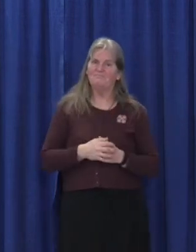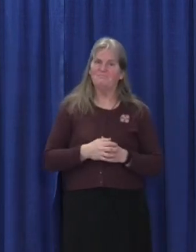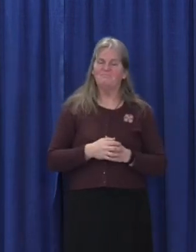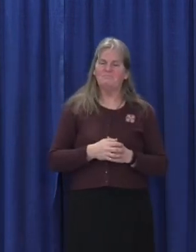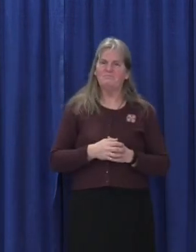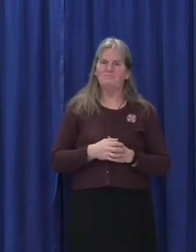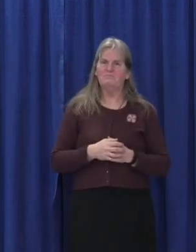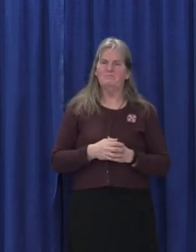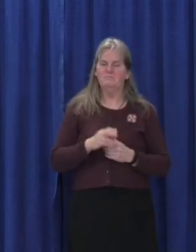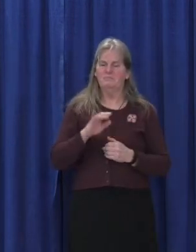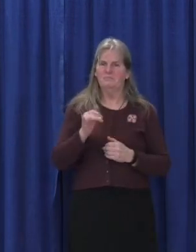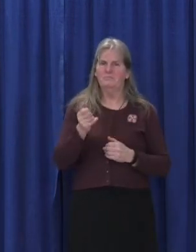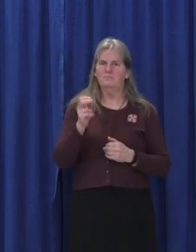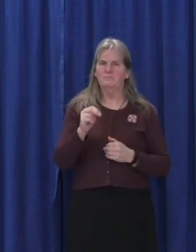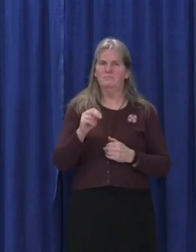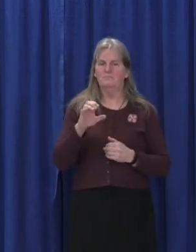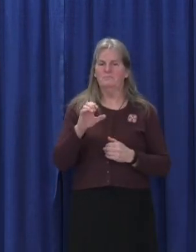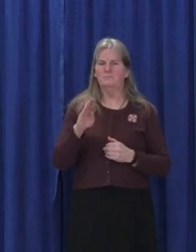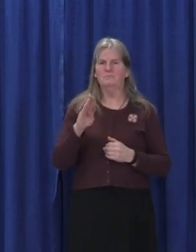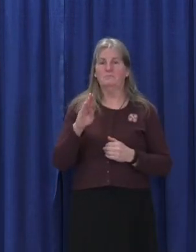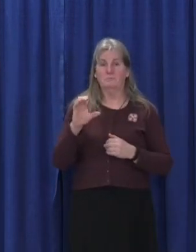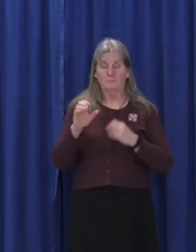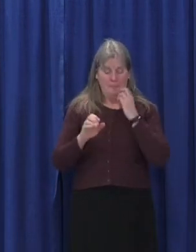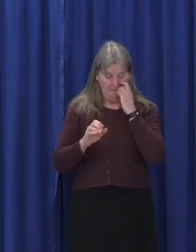move to John with CBC.